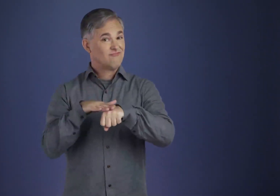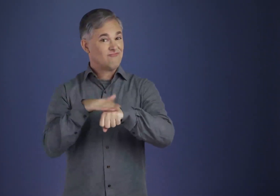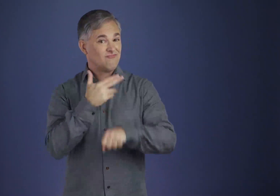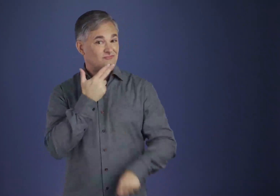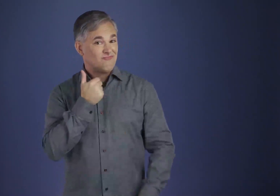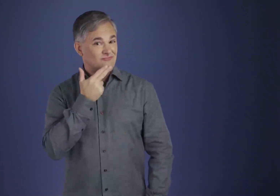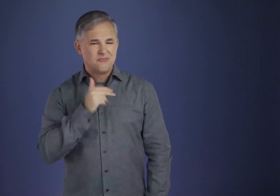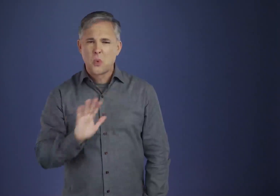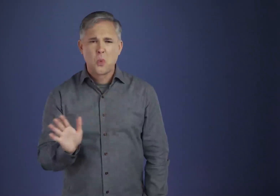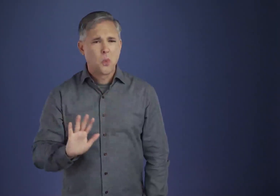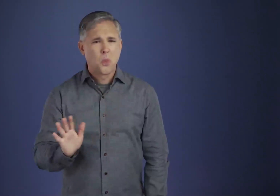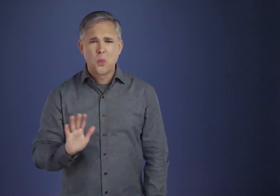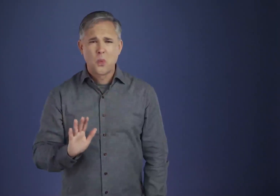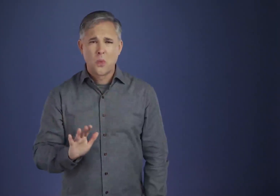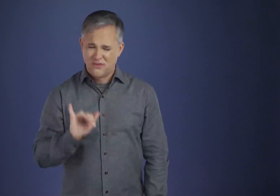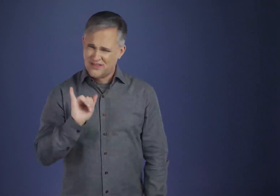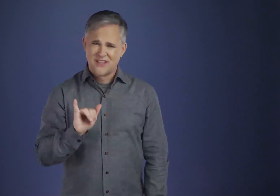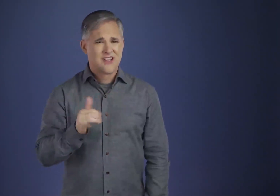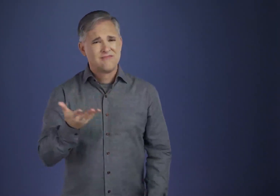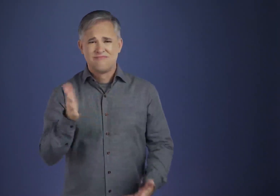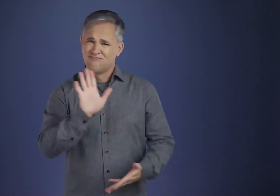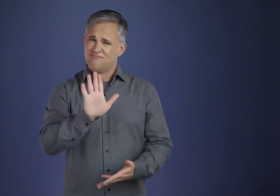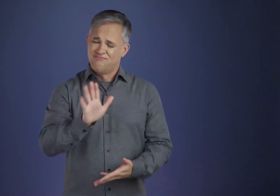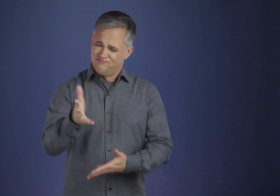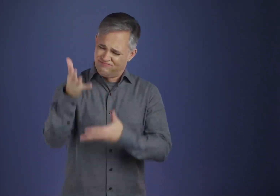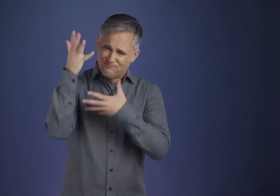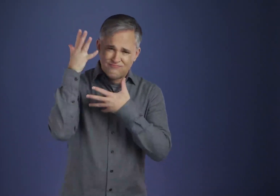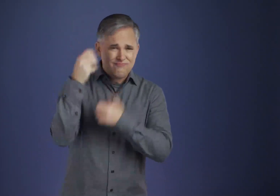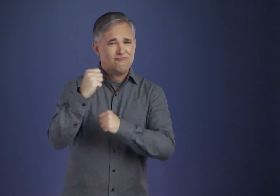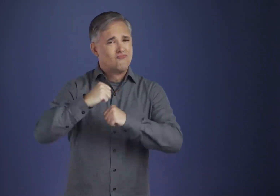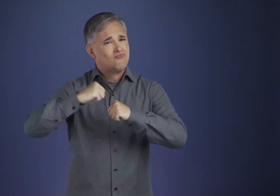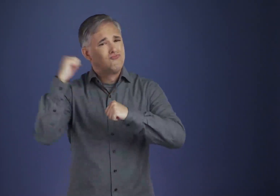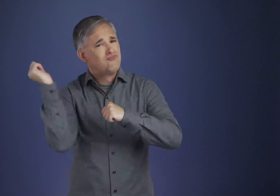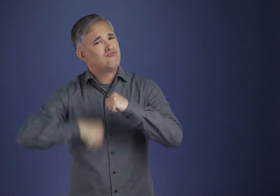This was not only faith, it was faith that worked under all conditions.